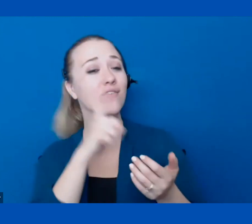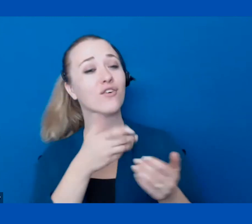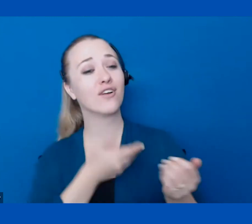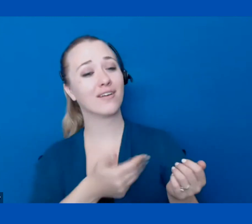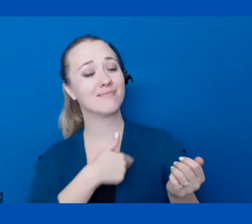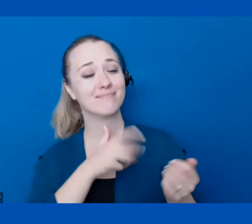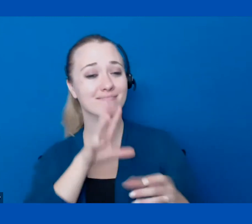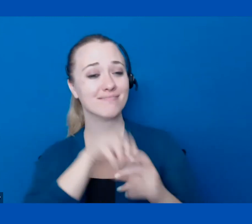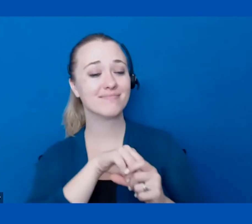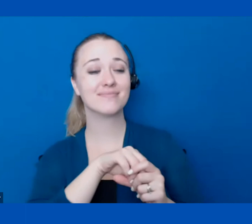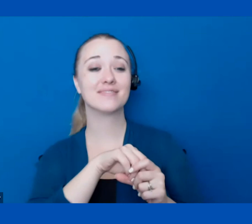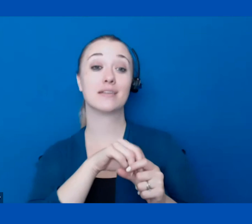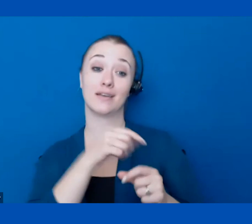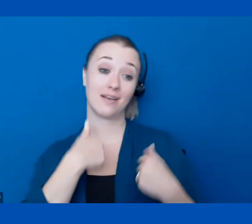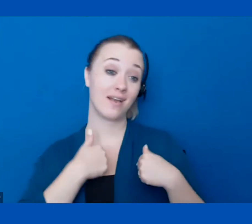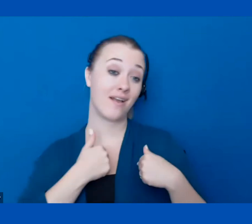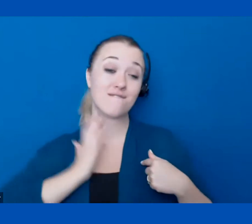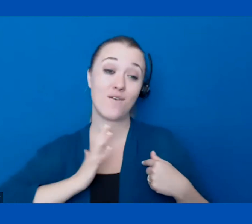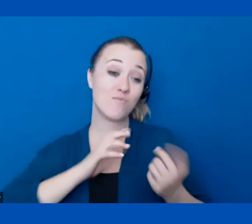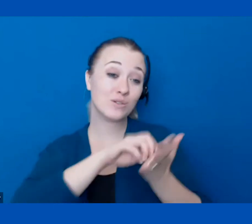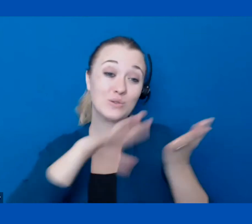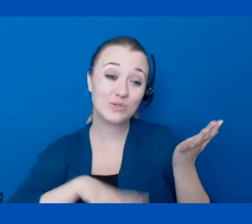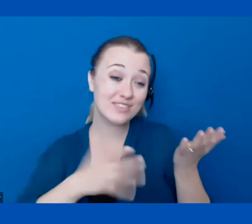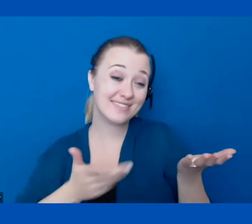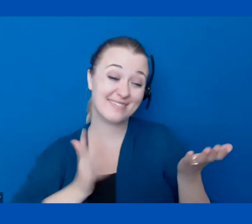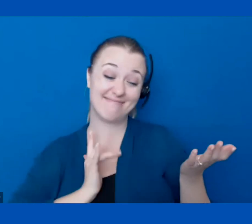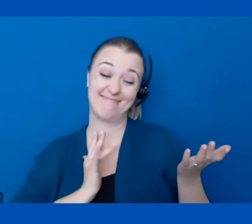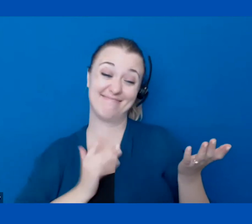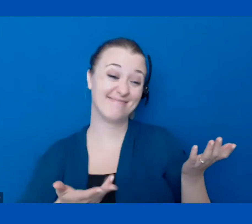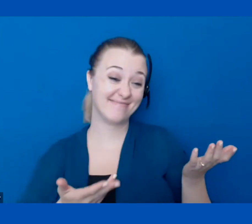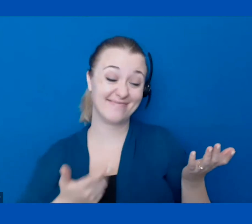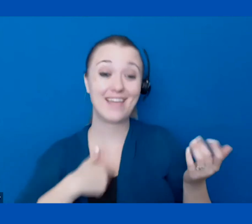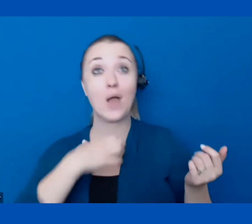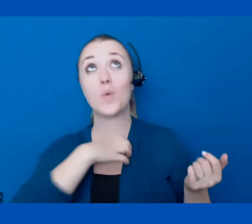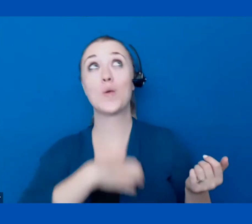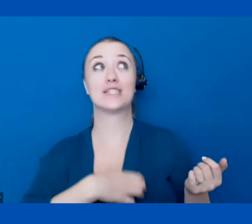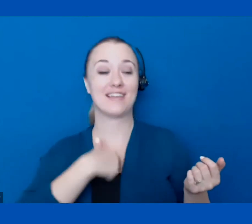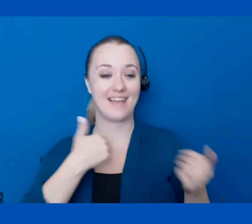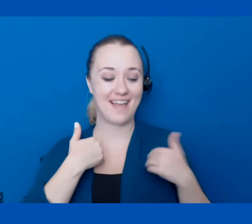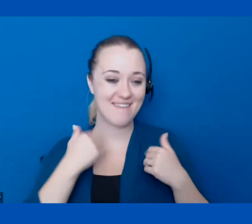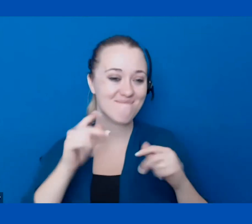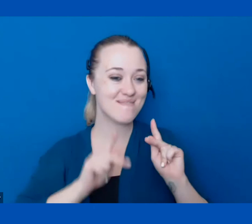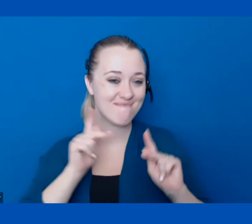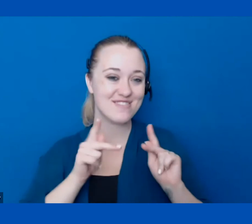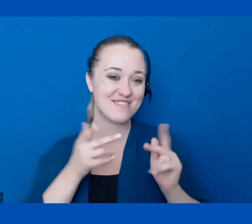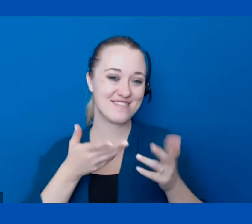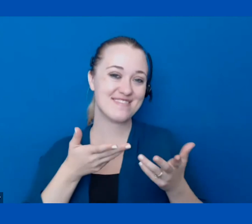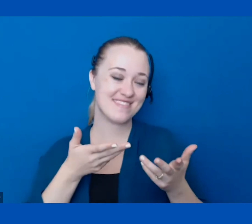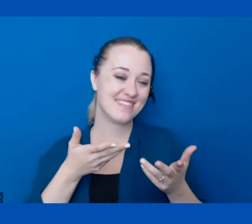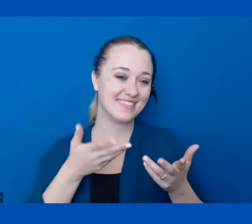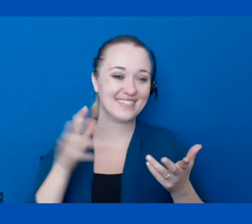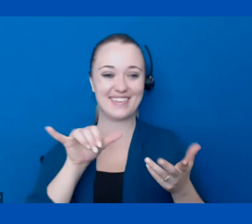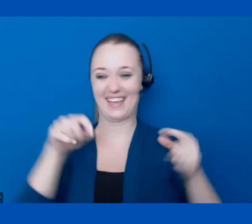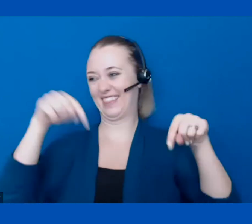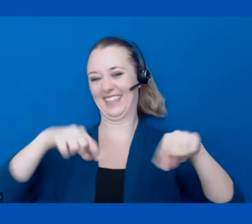well. As a former student, it's cool. I wish I had people, kind of like, kind of had this event